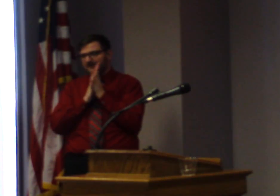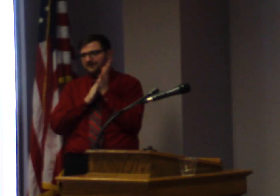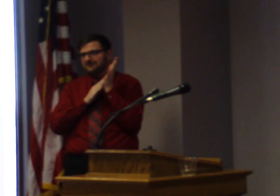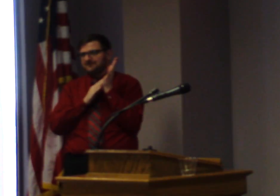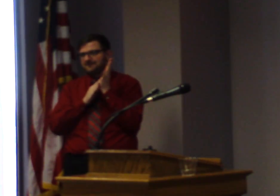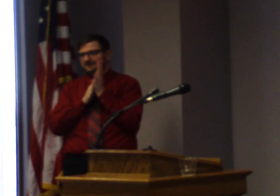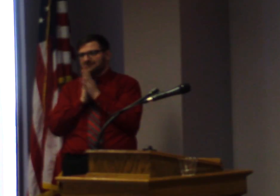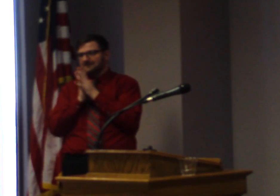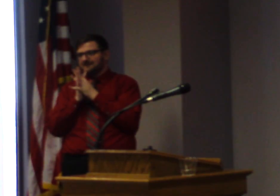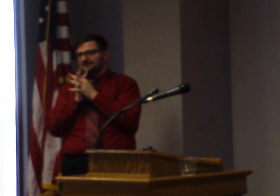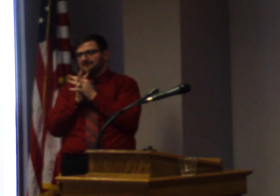All young adults.